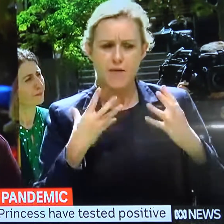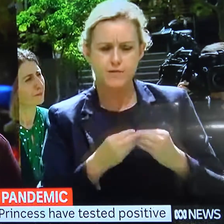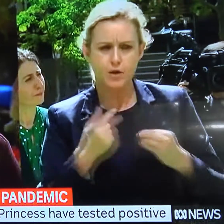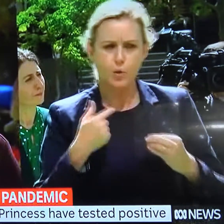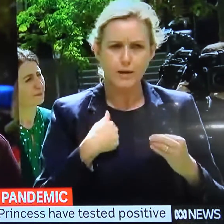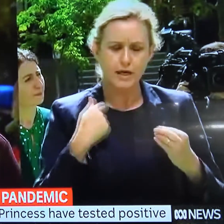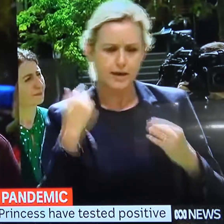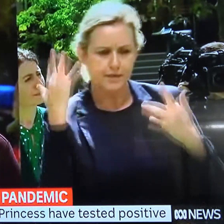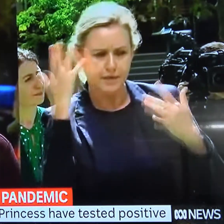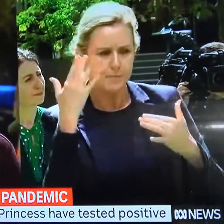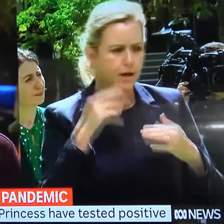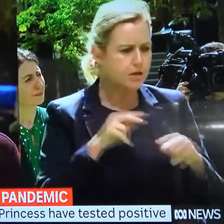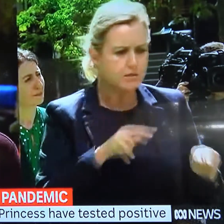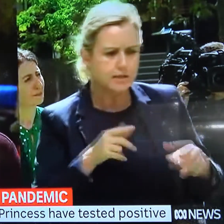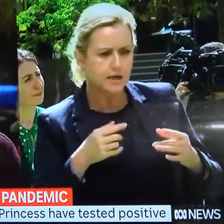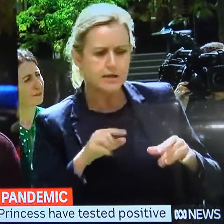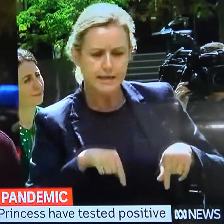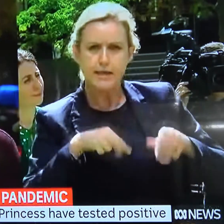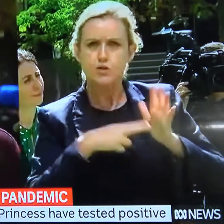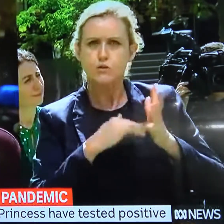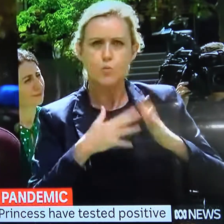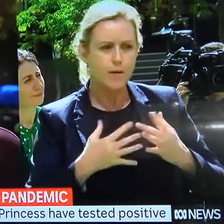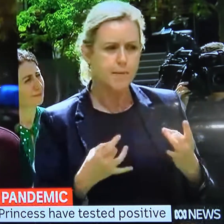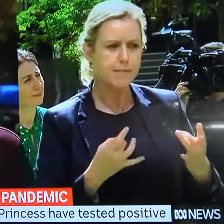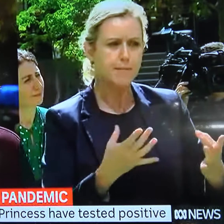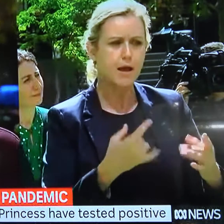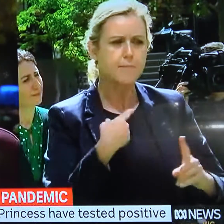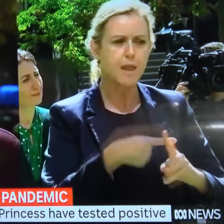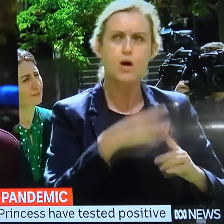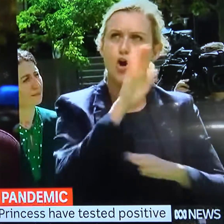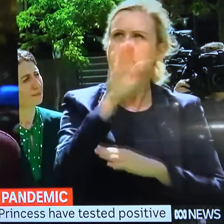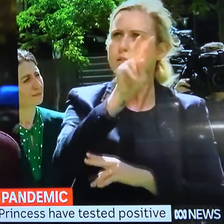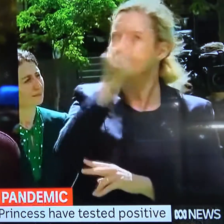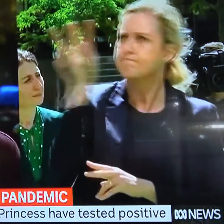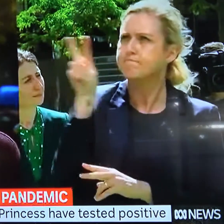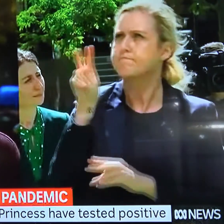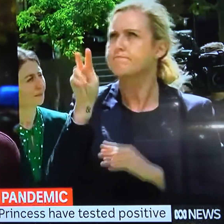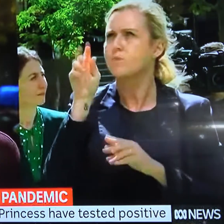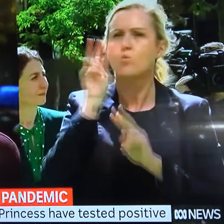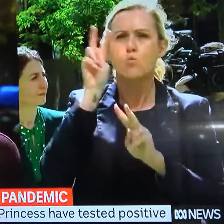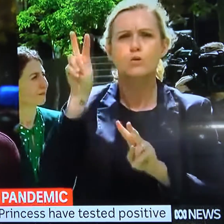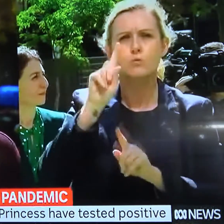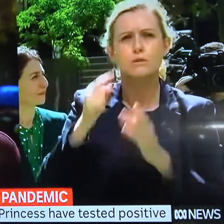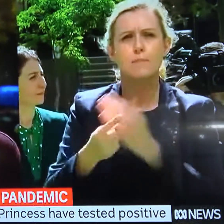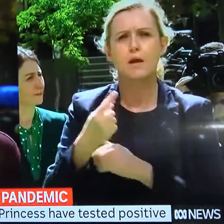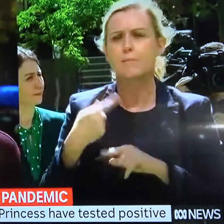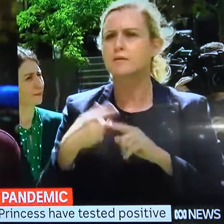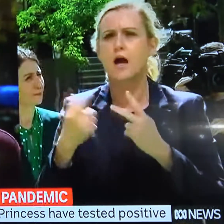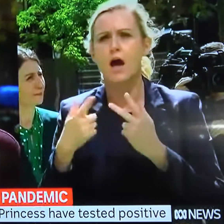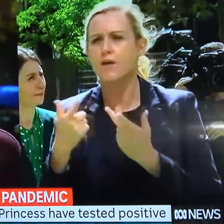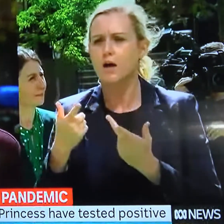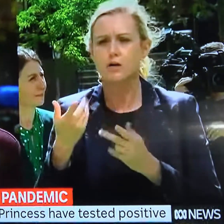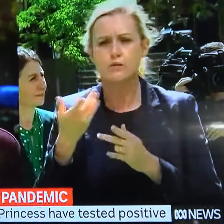we look at what is happening around the world, as well as also share some of the scientific advances